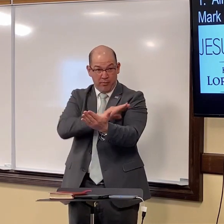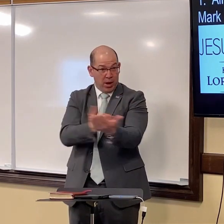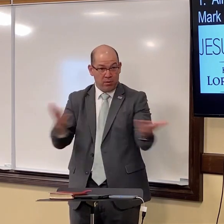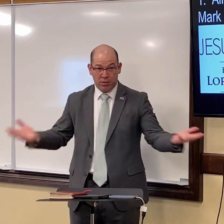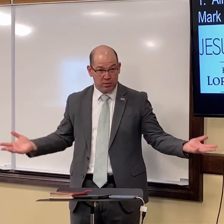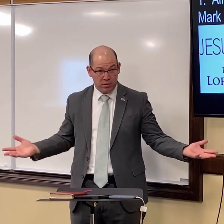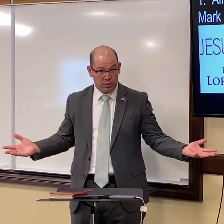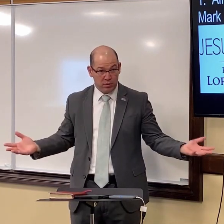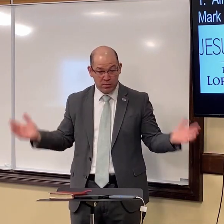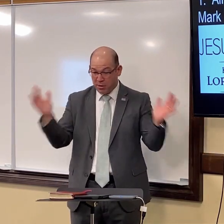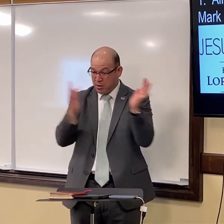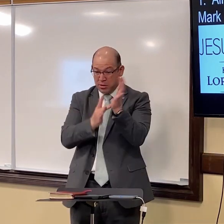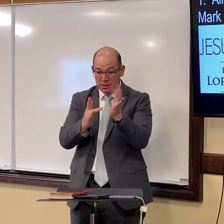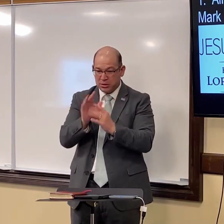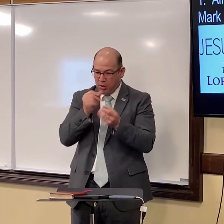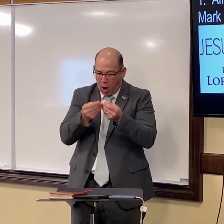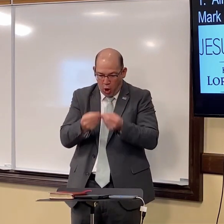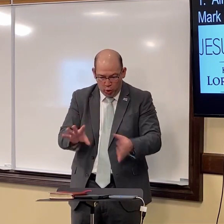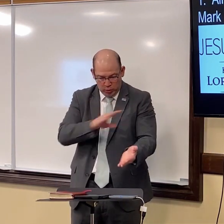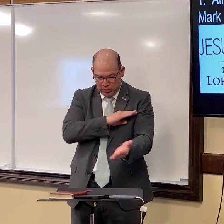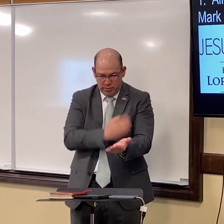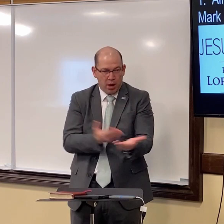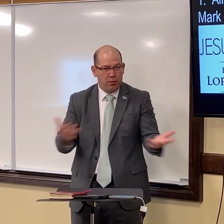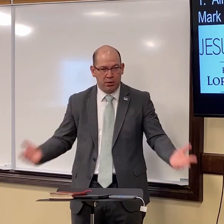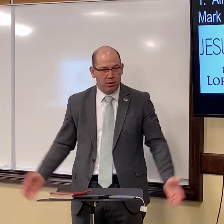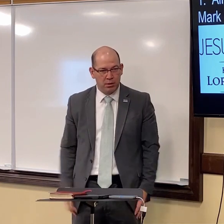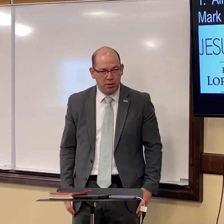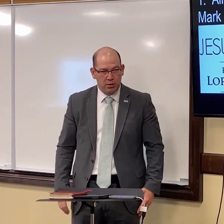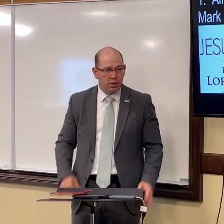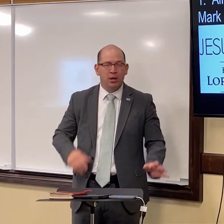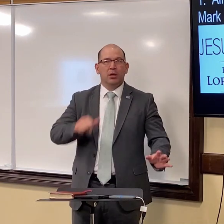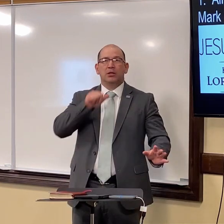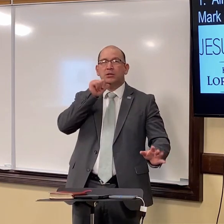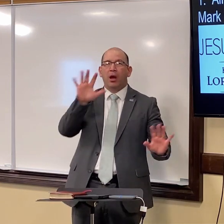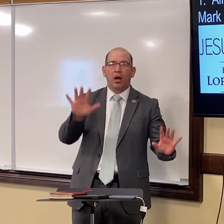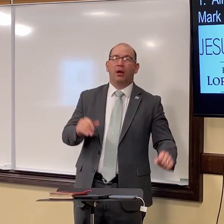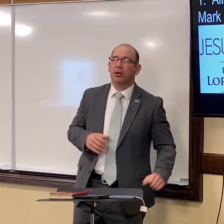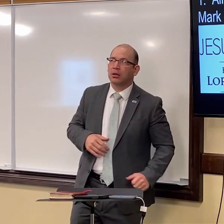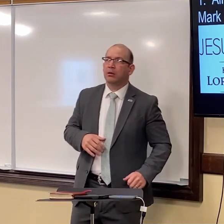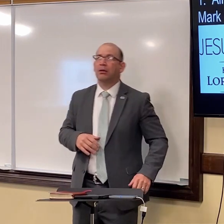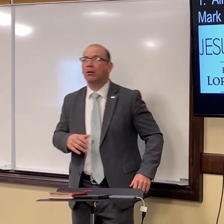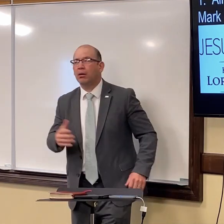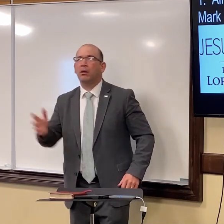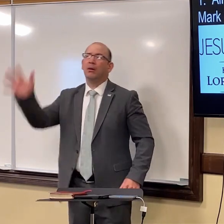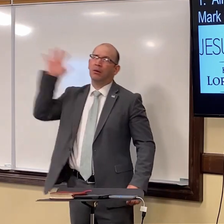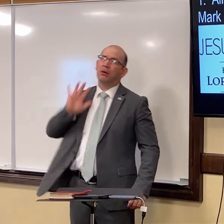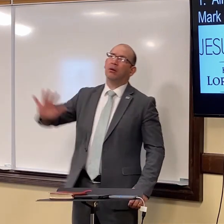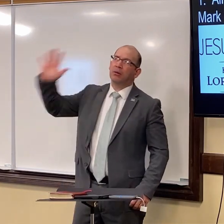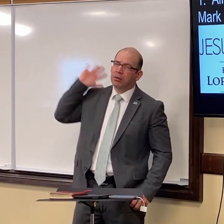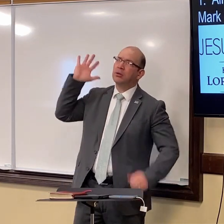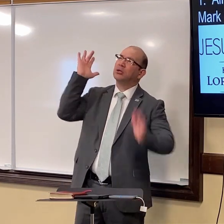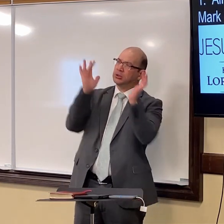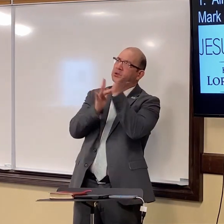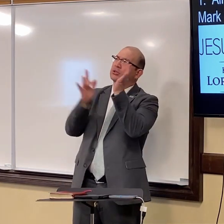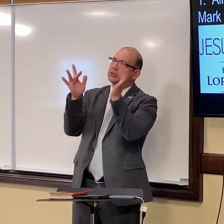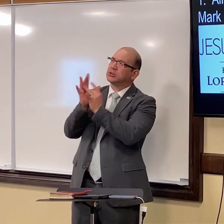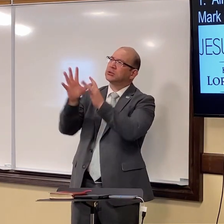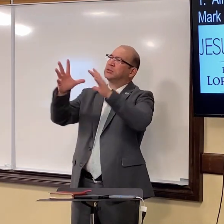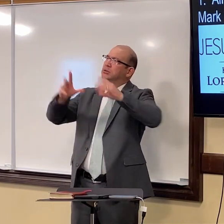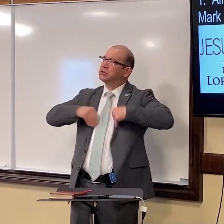Jesus has all power. Jesus has never lost any power. Say, a long time